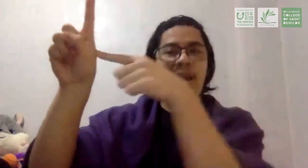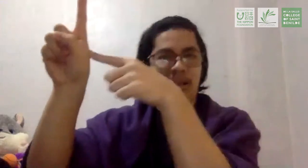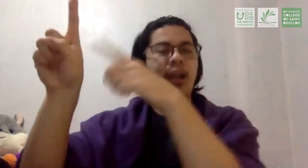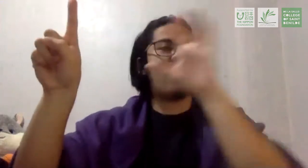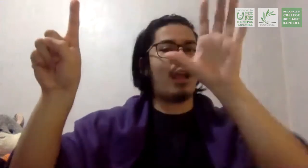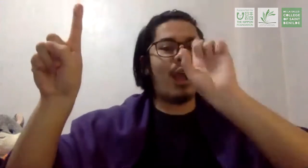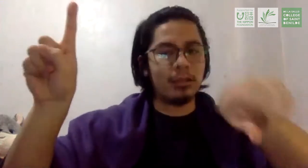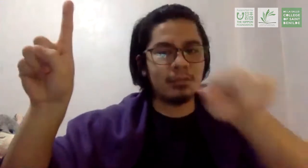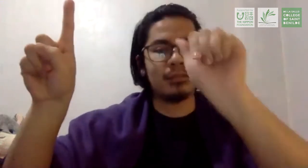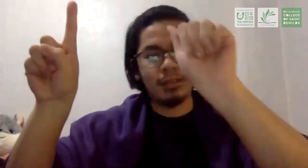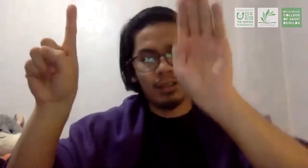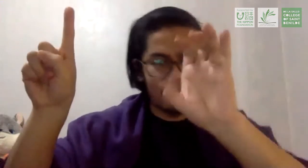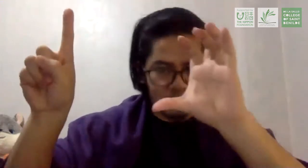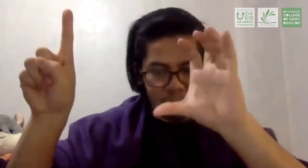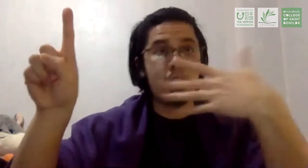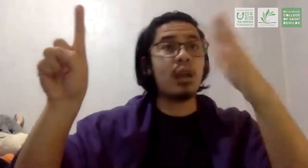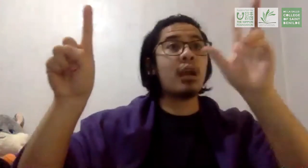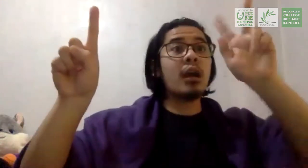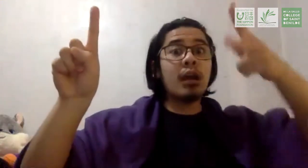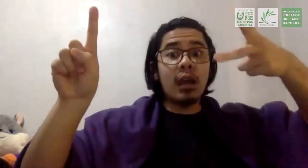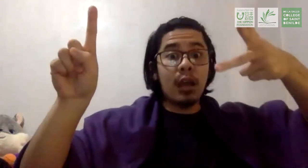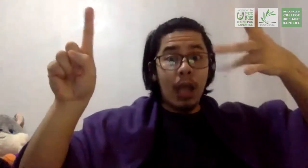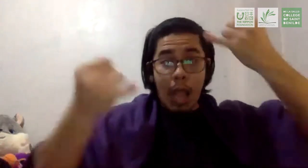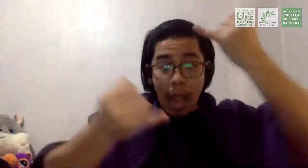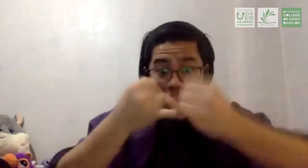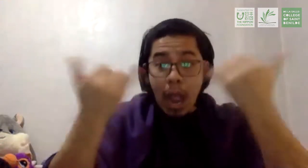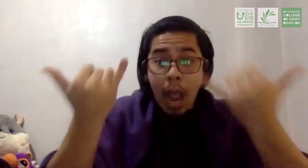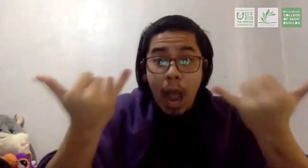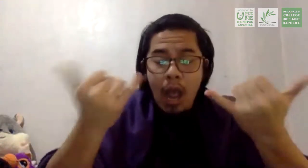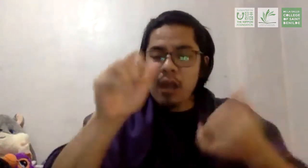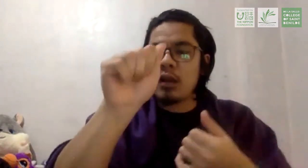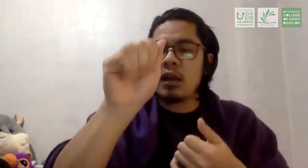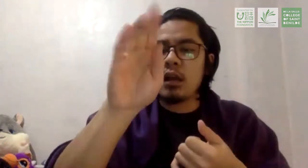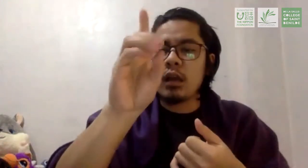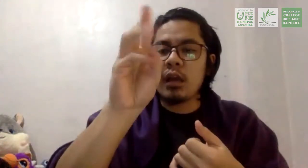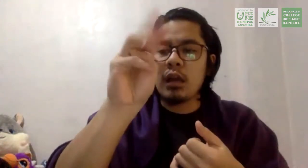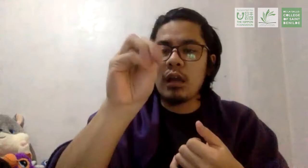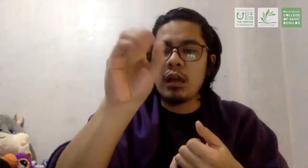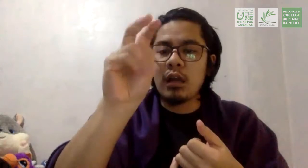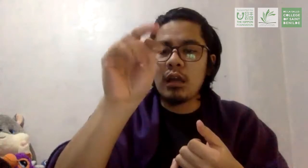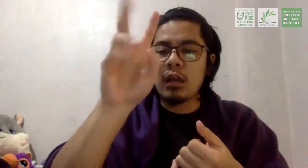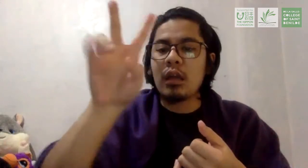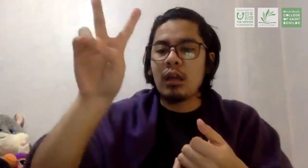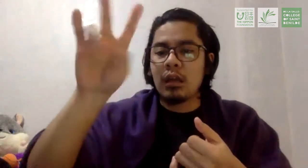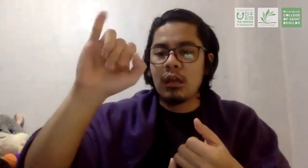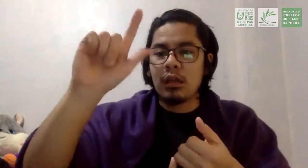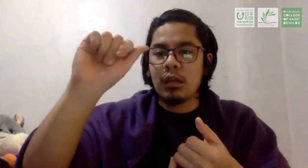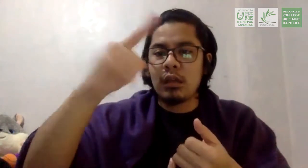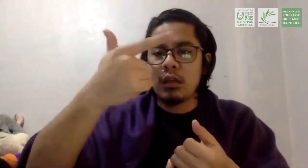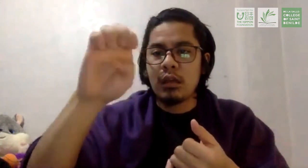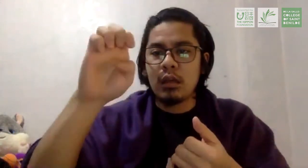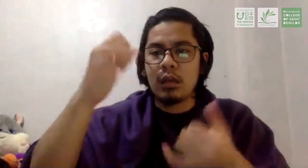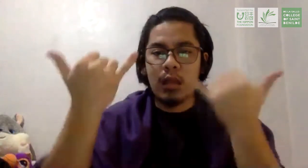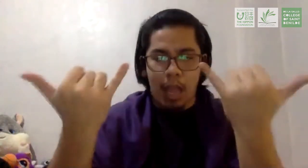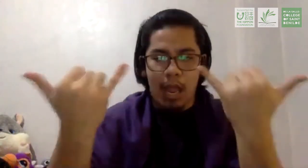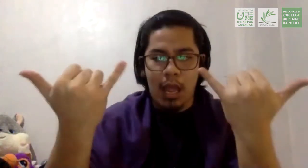places like Martha's Vineyard to number one, or Providence Island to number Yeah, one. yeah. So that's pretty much what we're going to do.